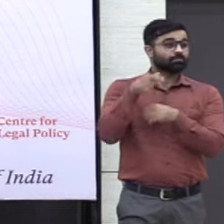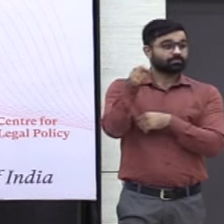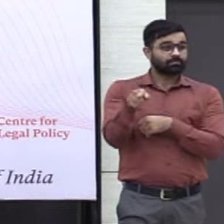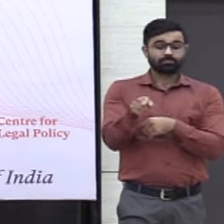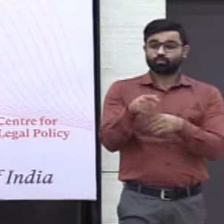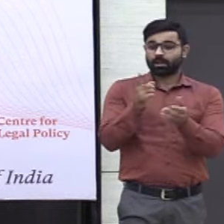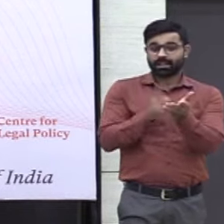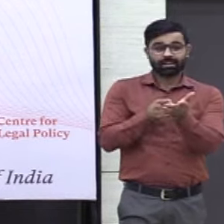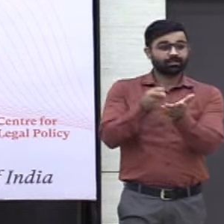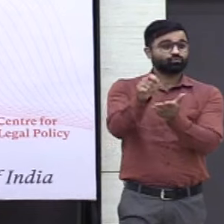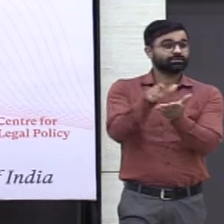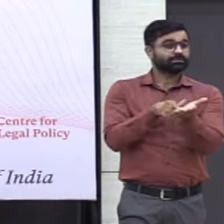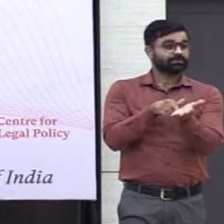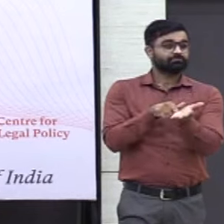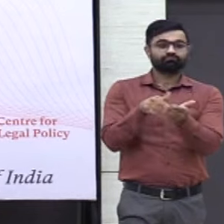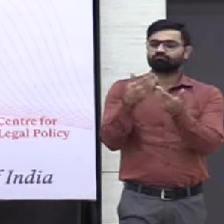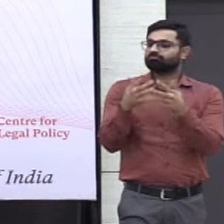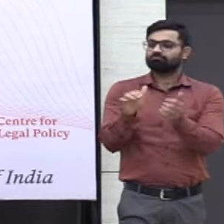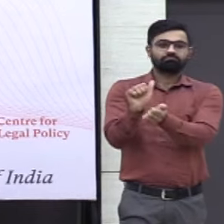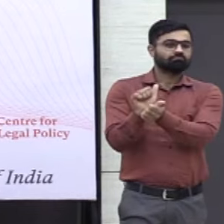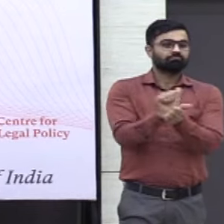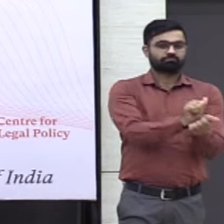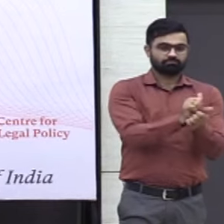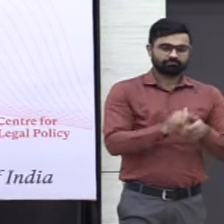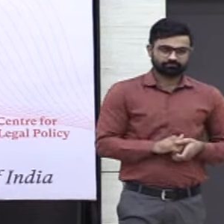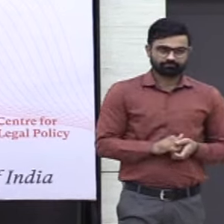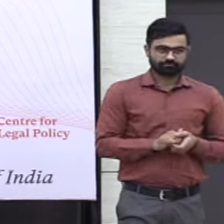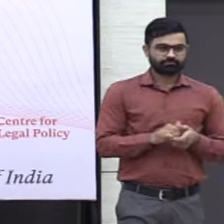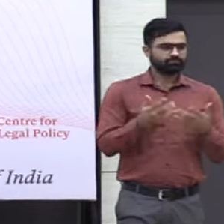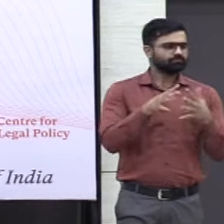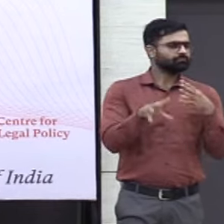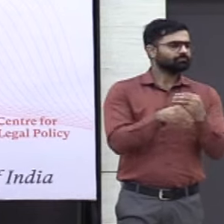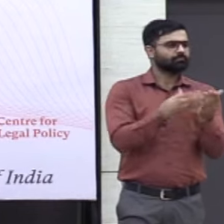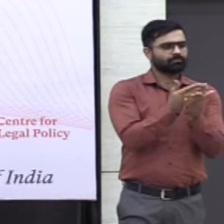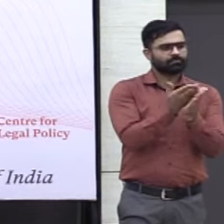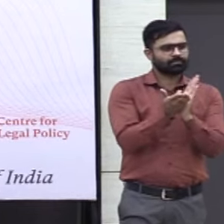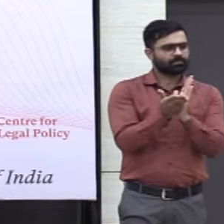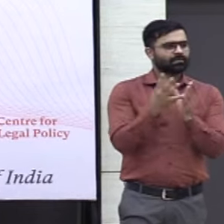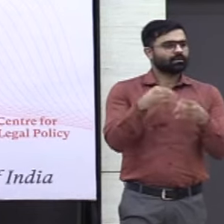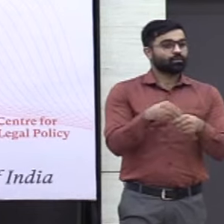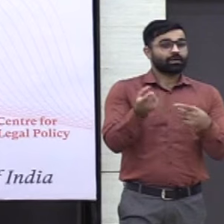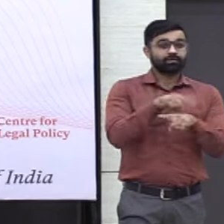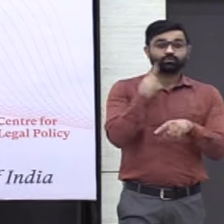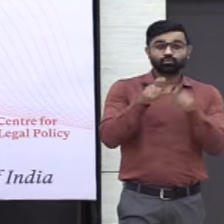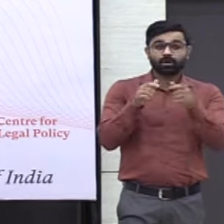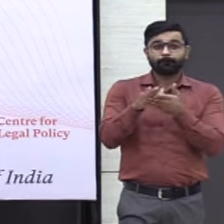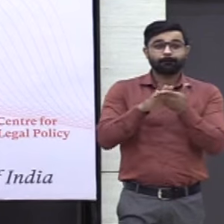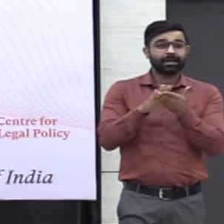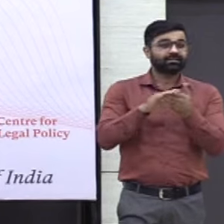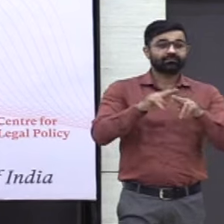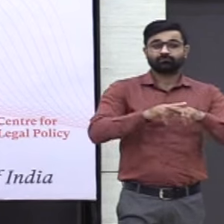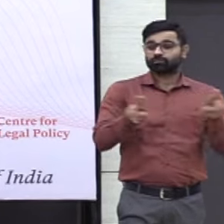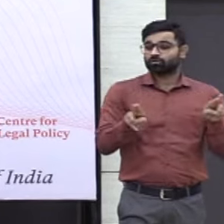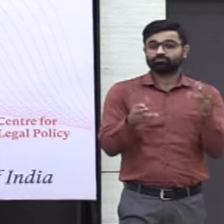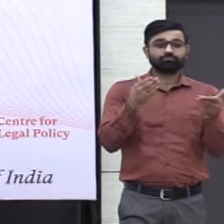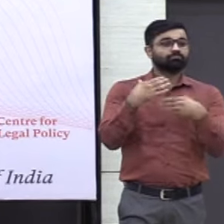a warrant arrest any person, and I'll read only some part of it, against whom a reasonable complaint has